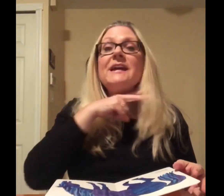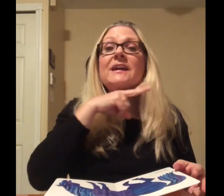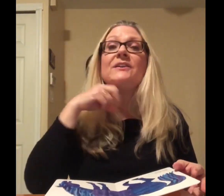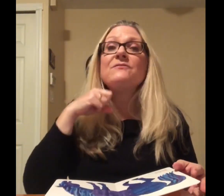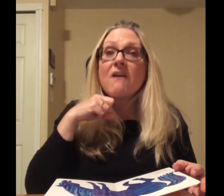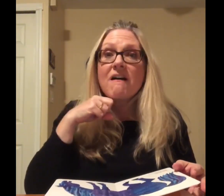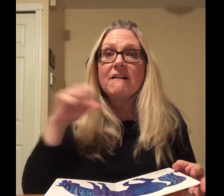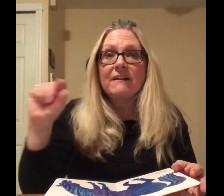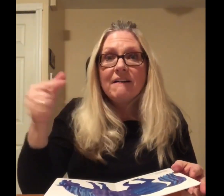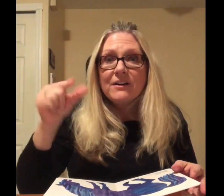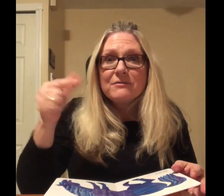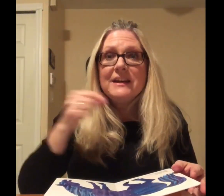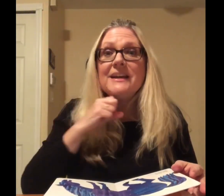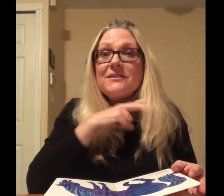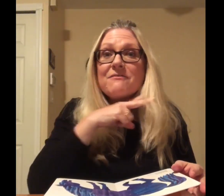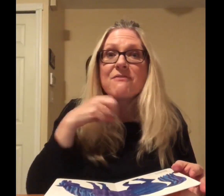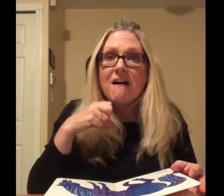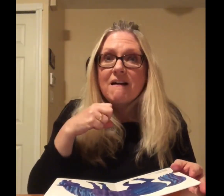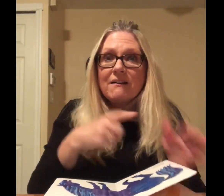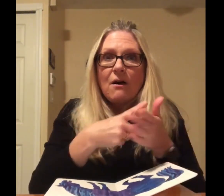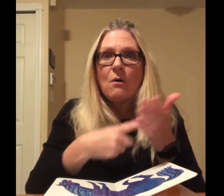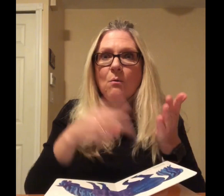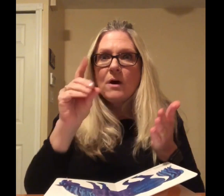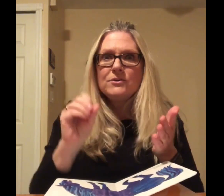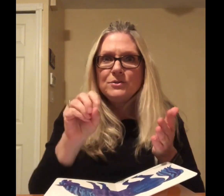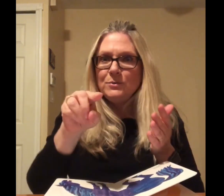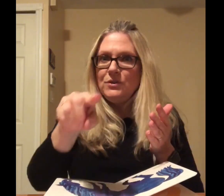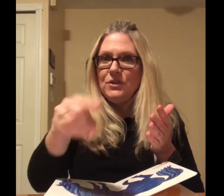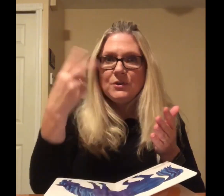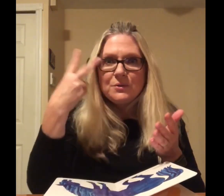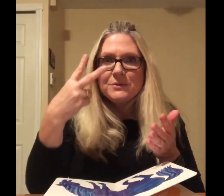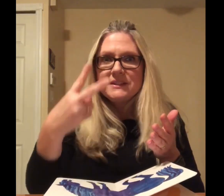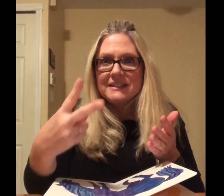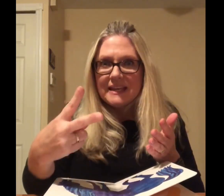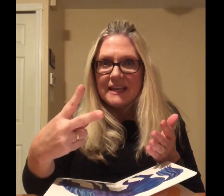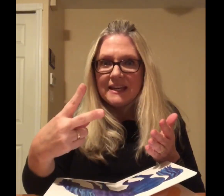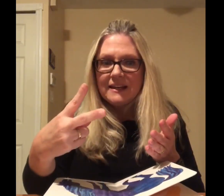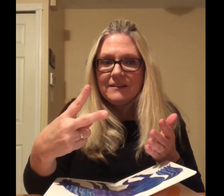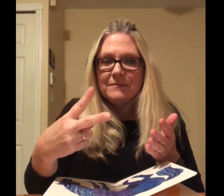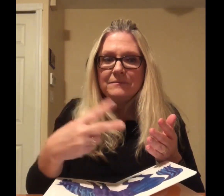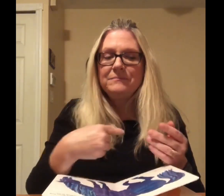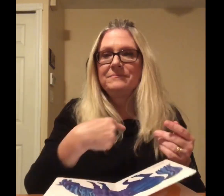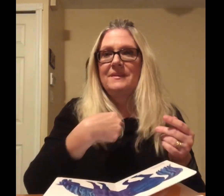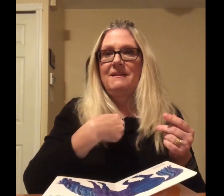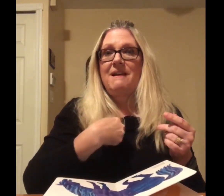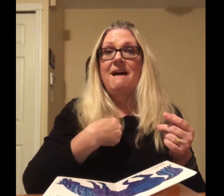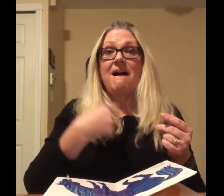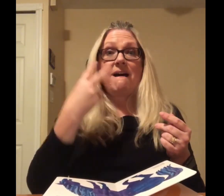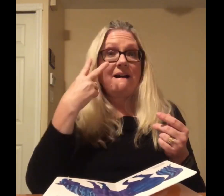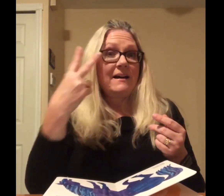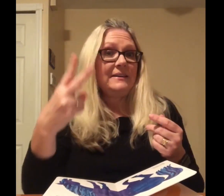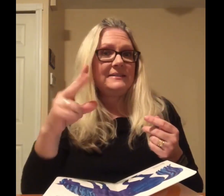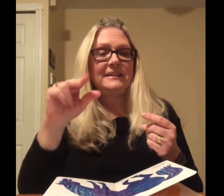Green frog, green frog. What do you see? I see